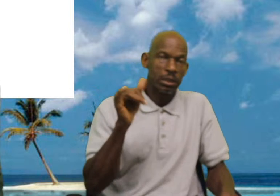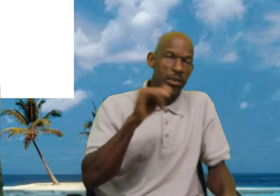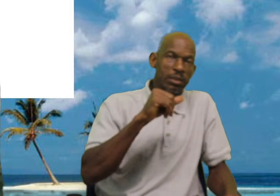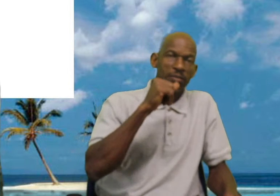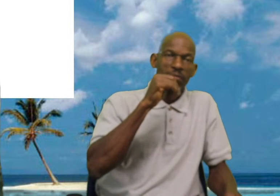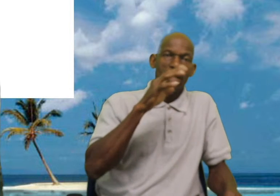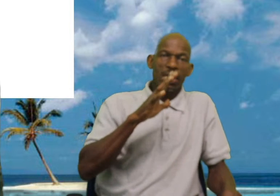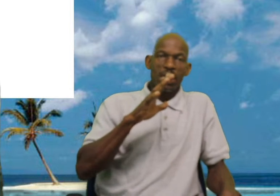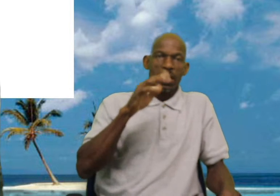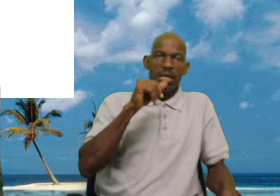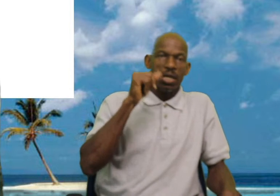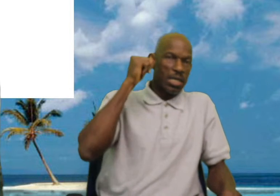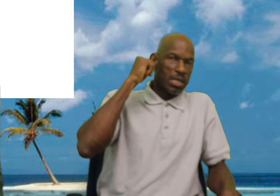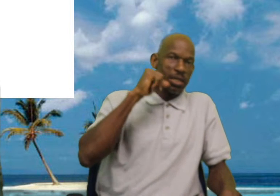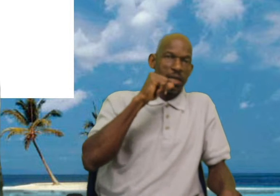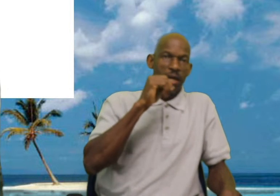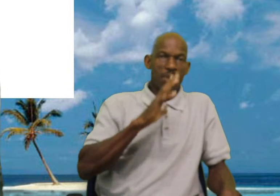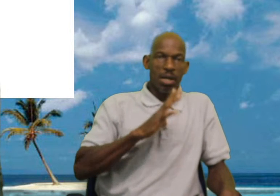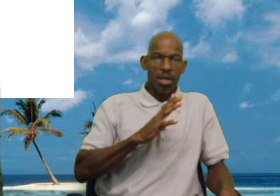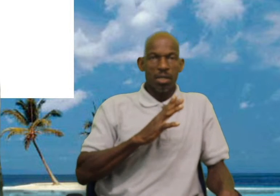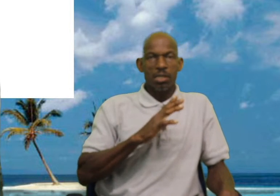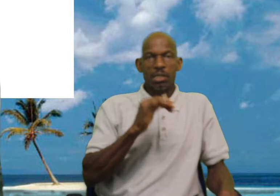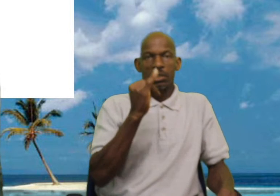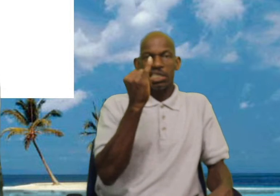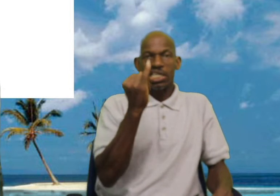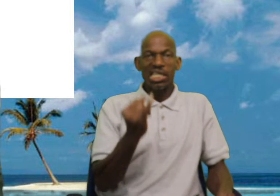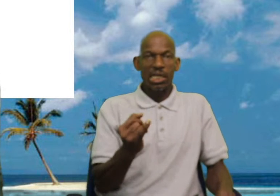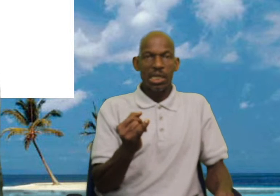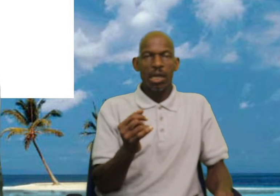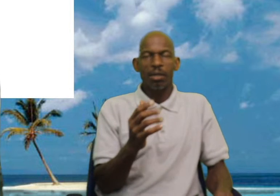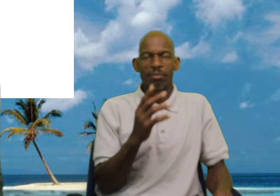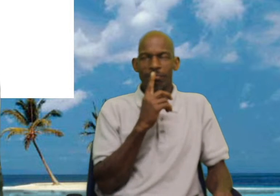If this will allow me to draw it nice.